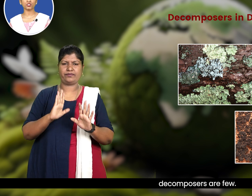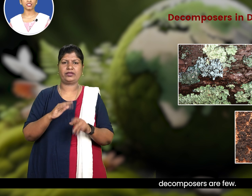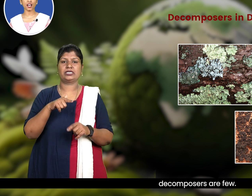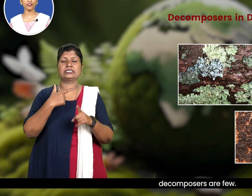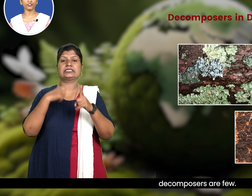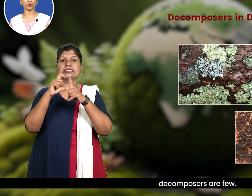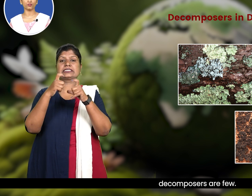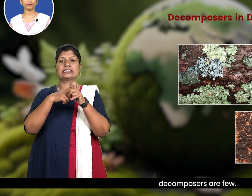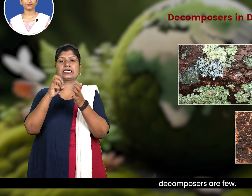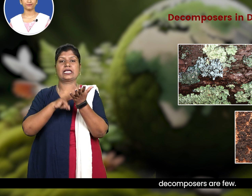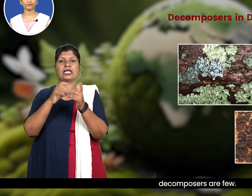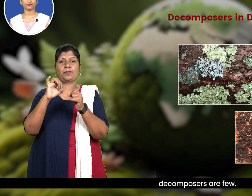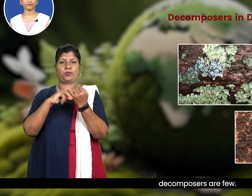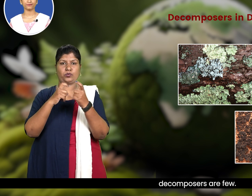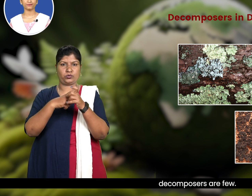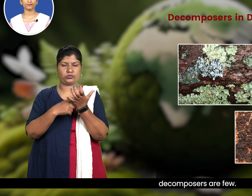decomposers are few.